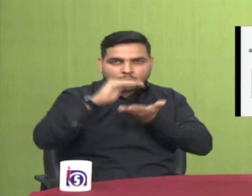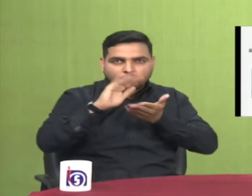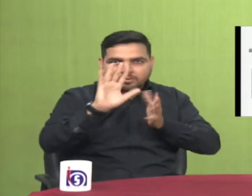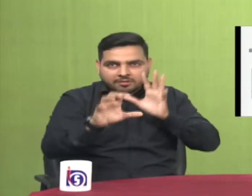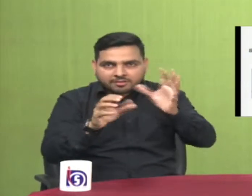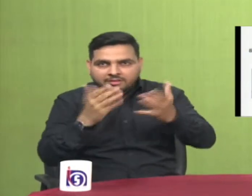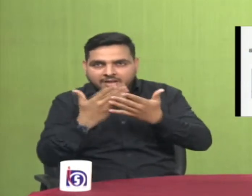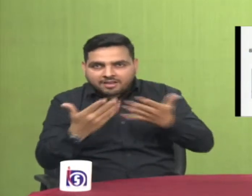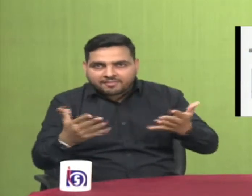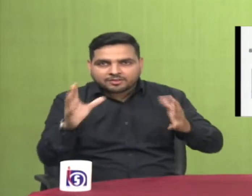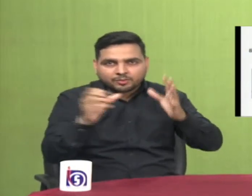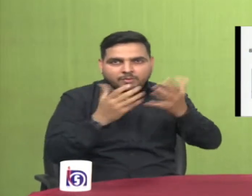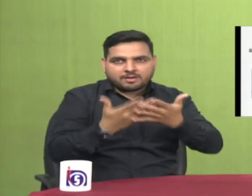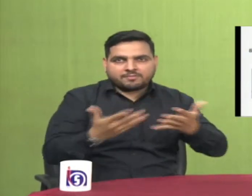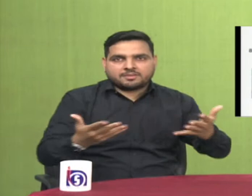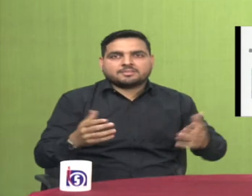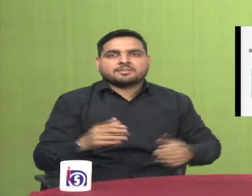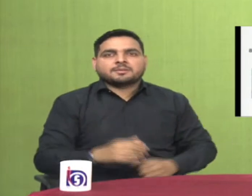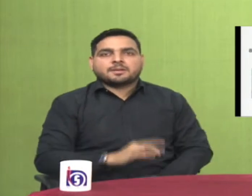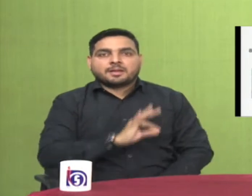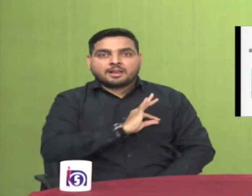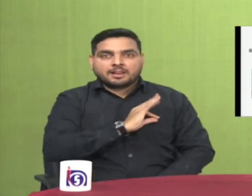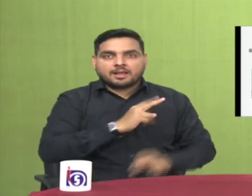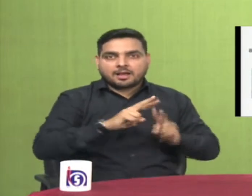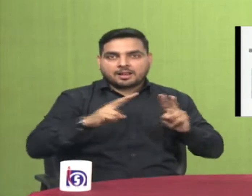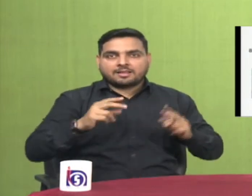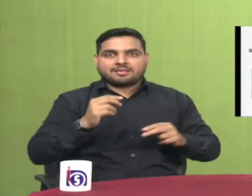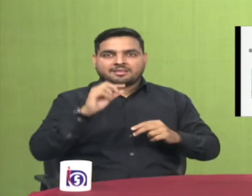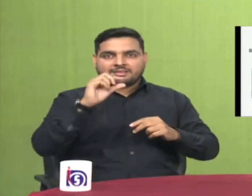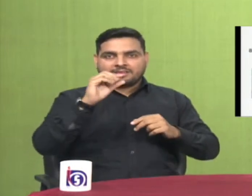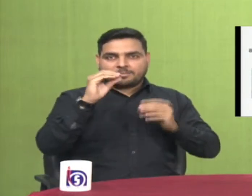and finger, can hold,